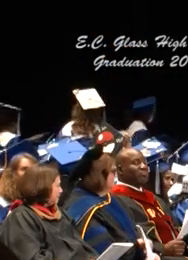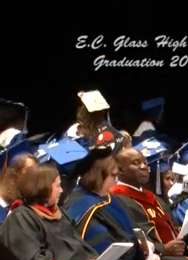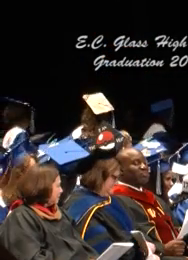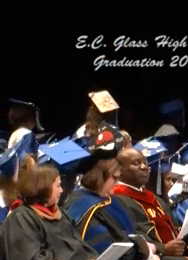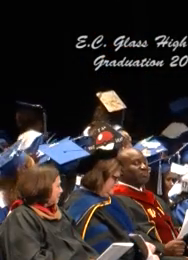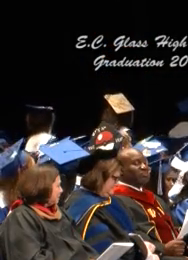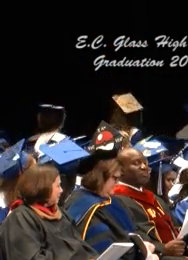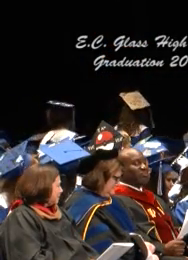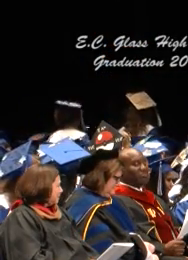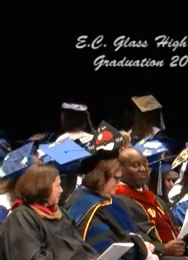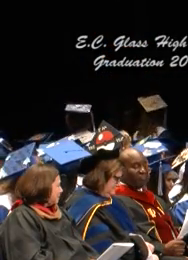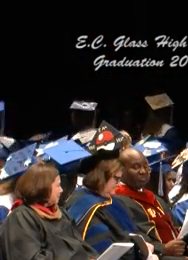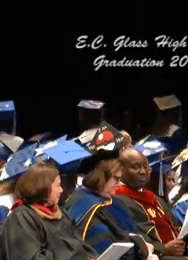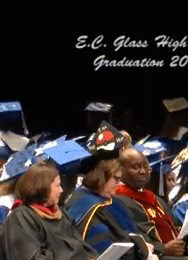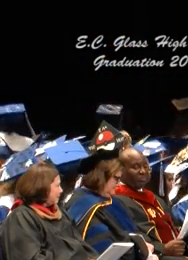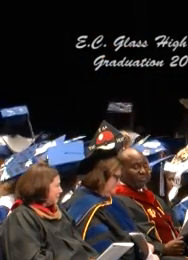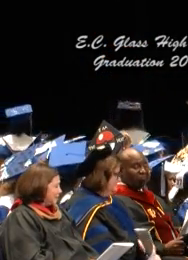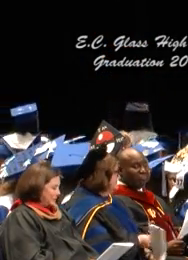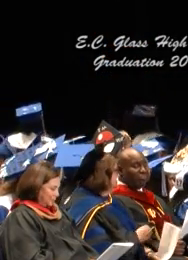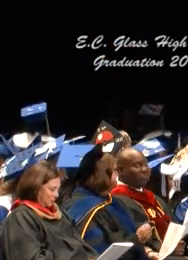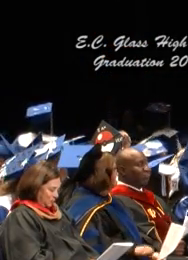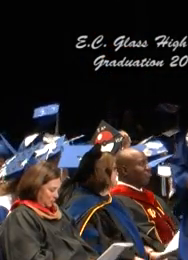Maxwell Alan Gregory,